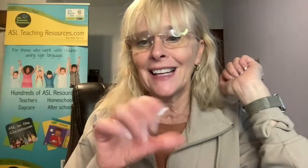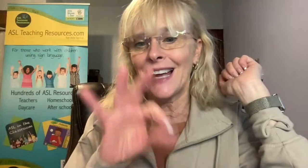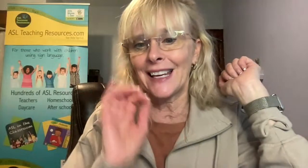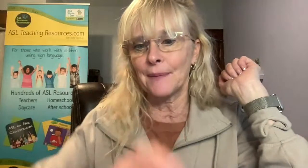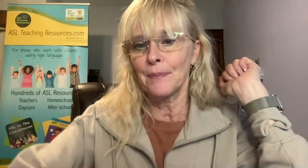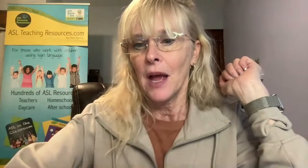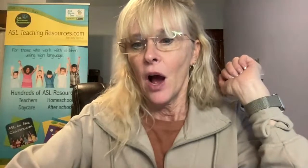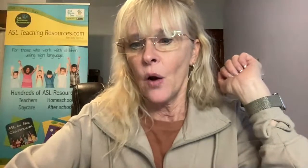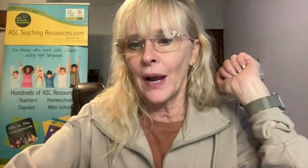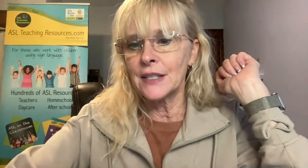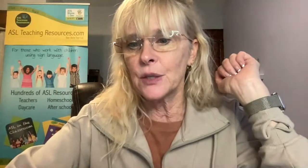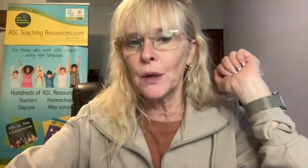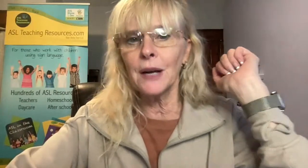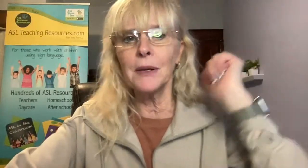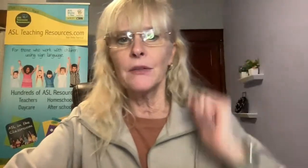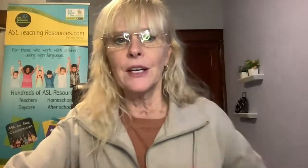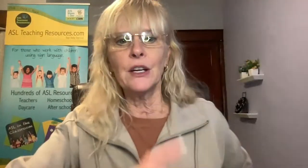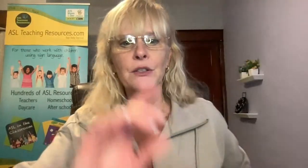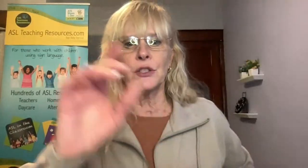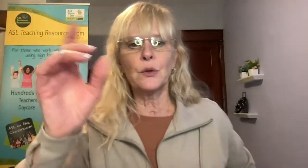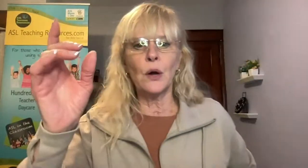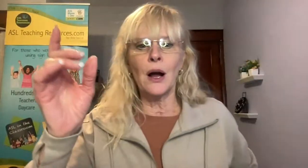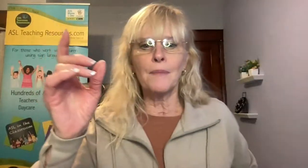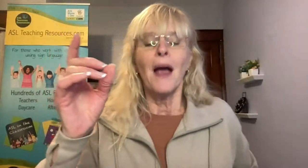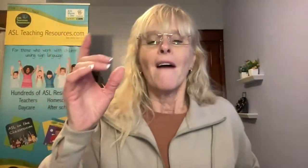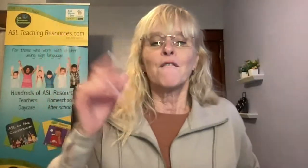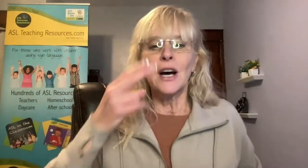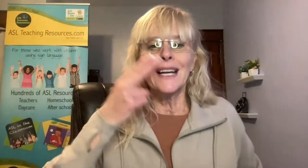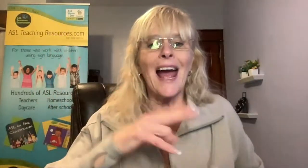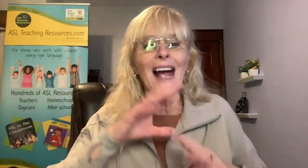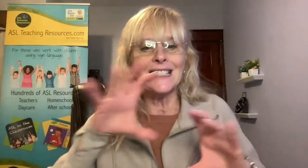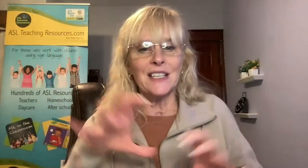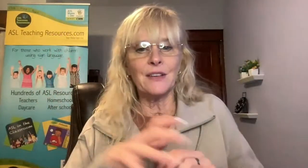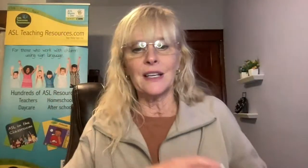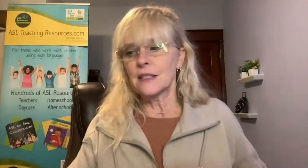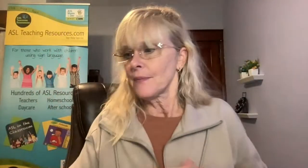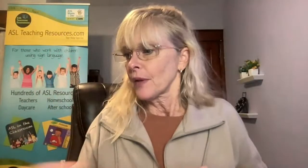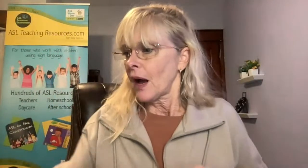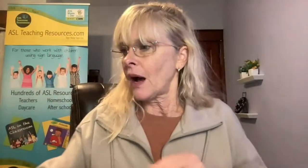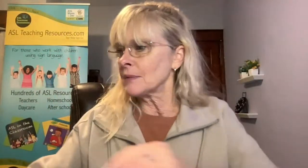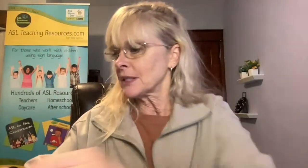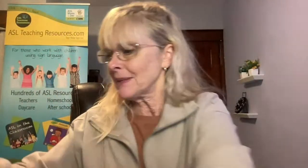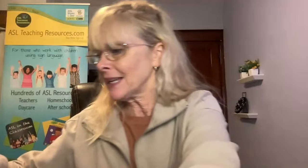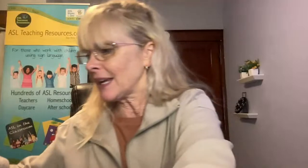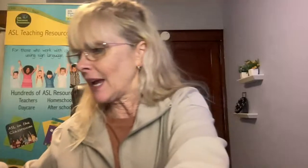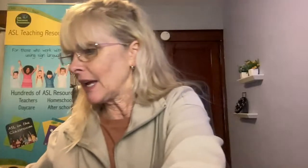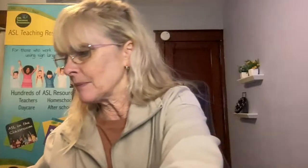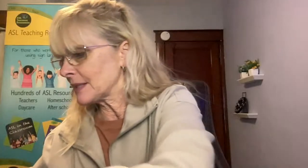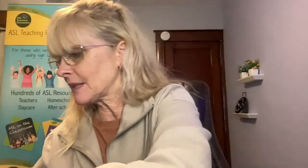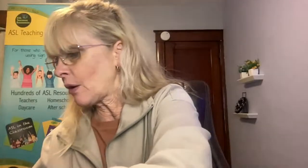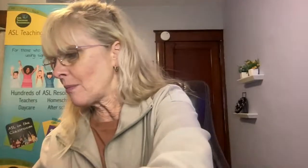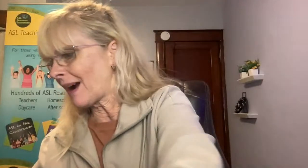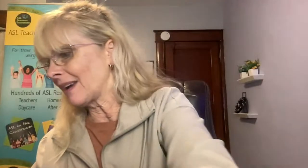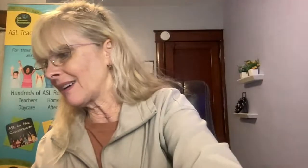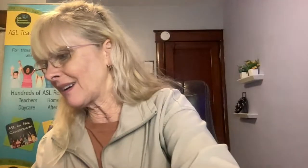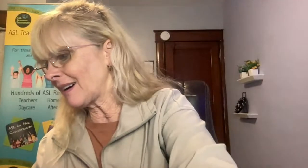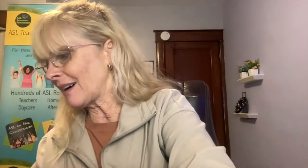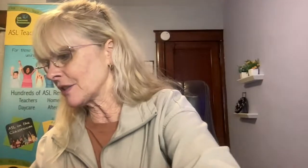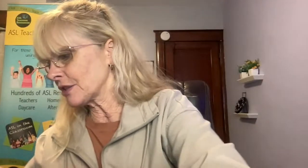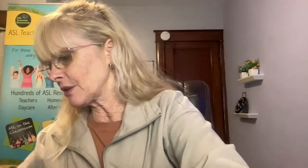like it. Okay, so we're coming over here to fun activities. Some of the games, oh my gosh,